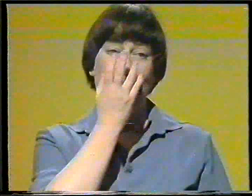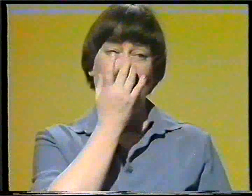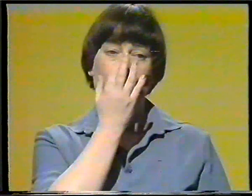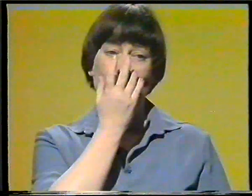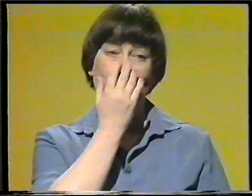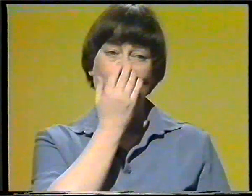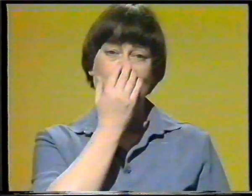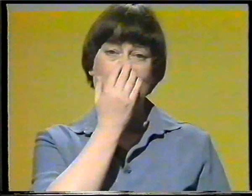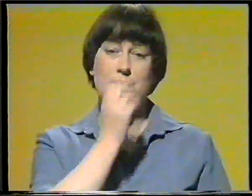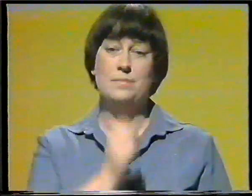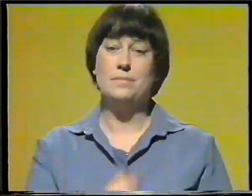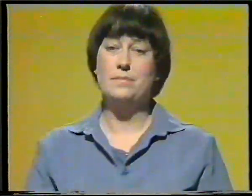How old?